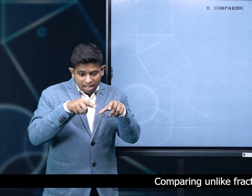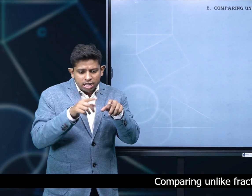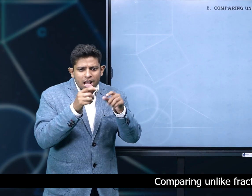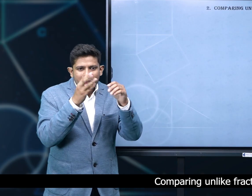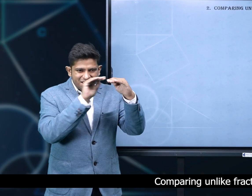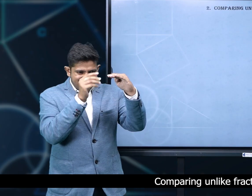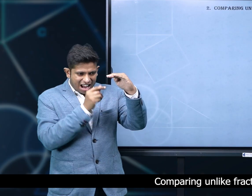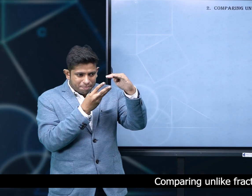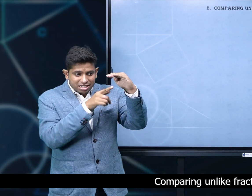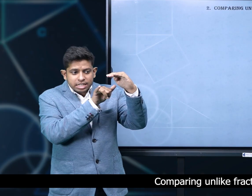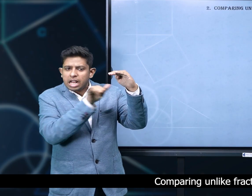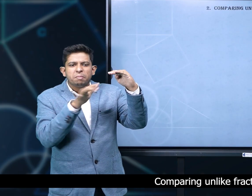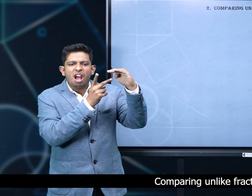Comparing unlike fractions.